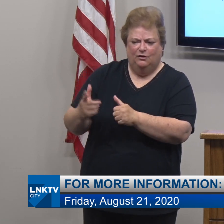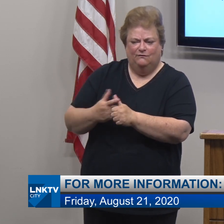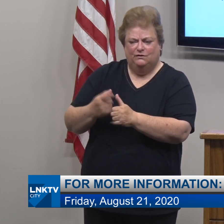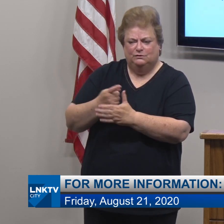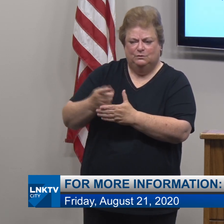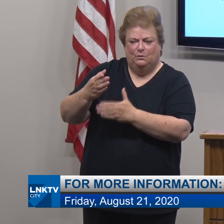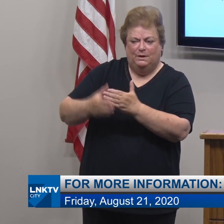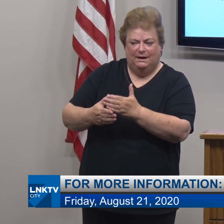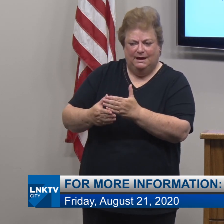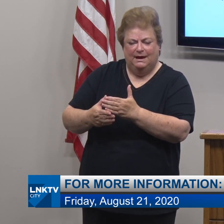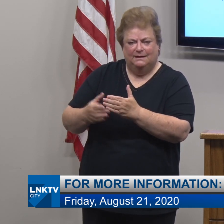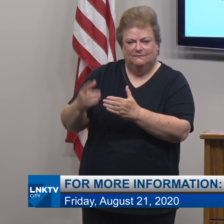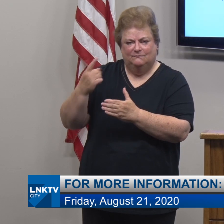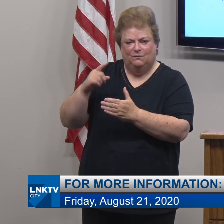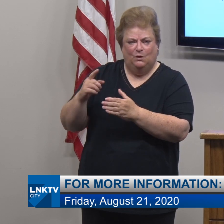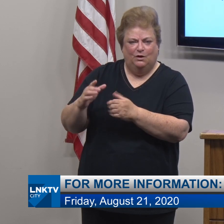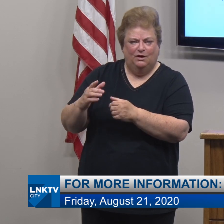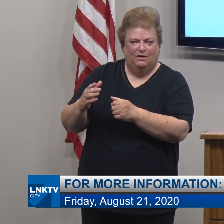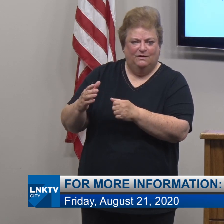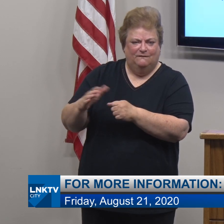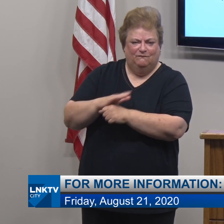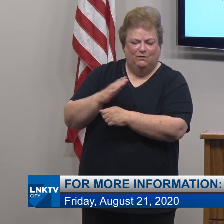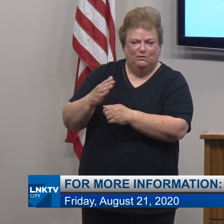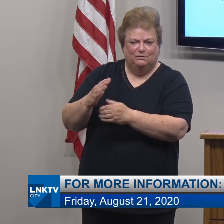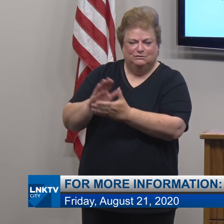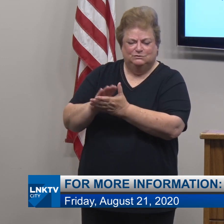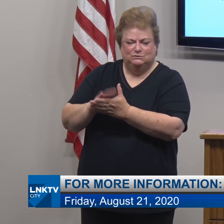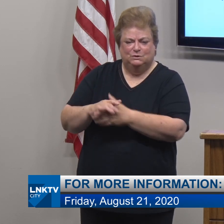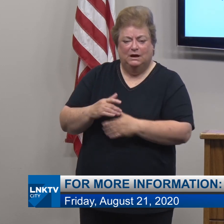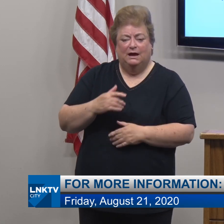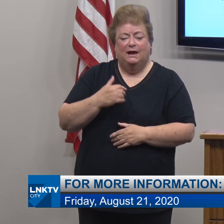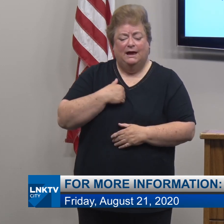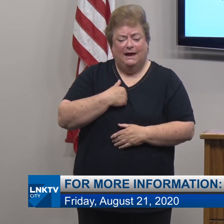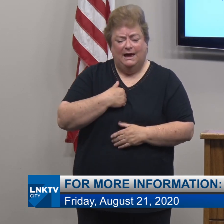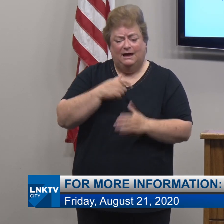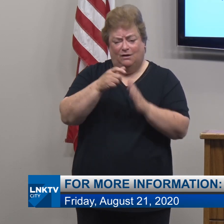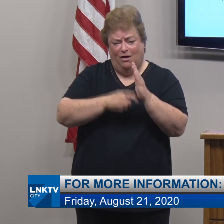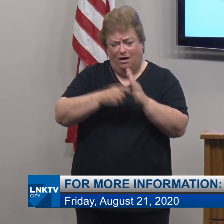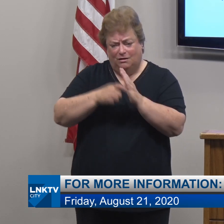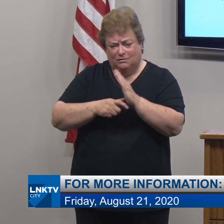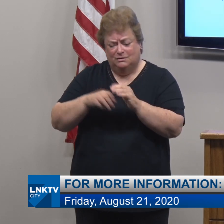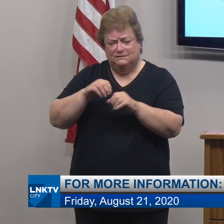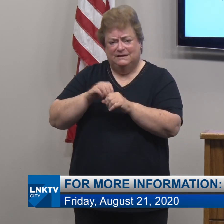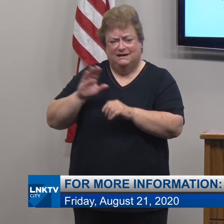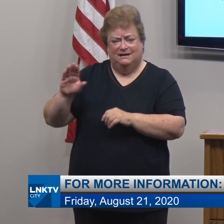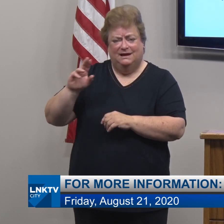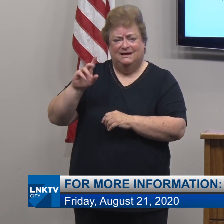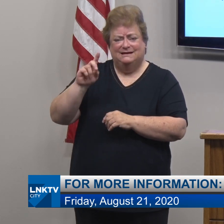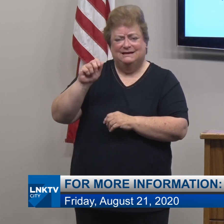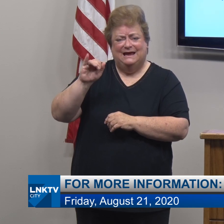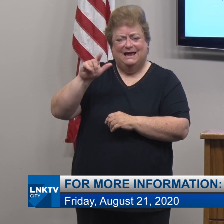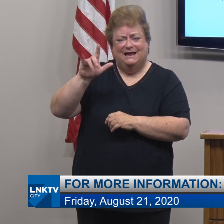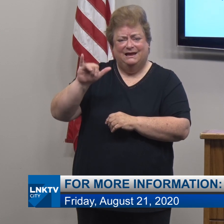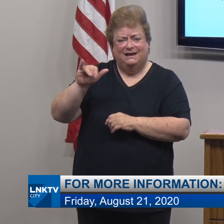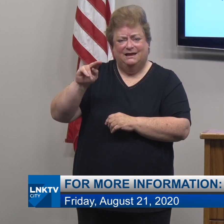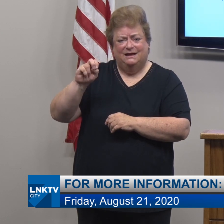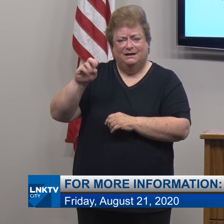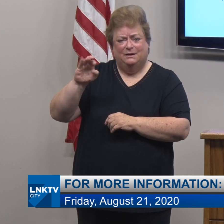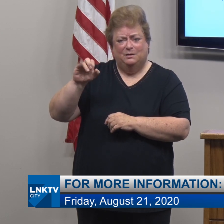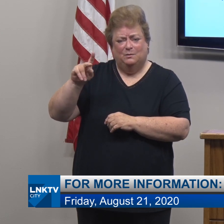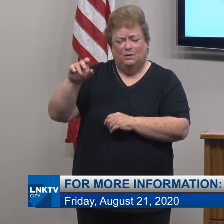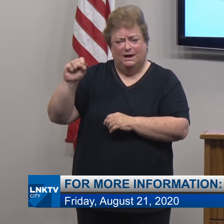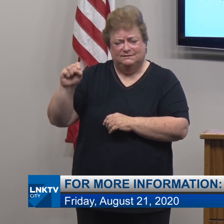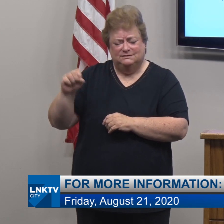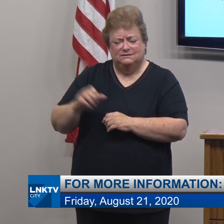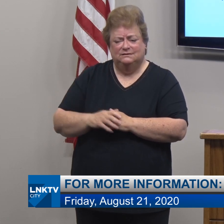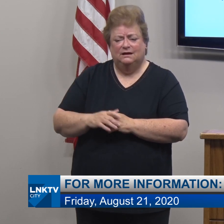of full school? You know, there have been articles in the Daily Nebraskan. There's information provided in